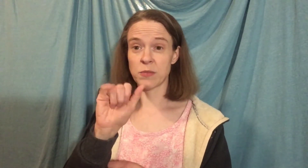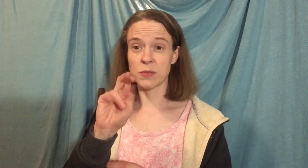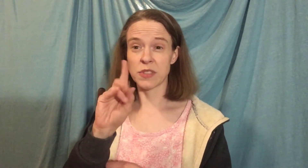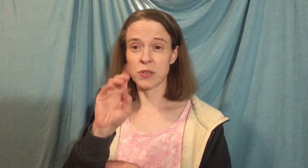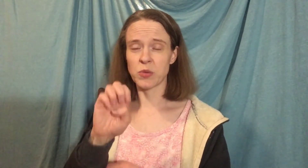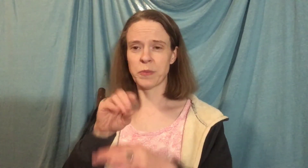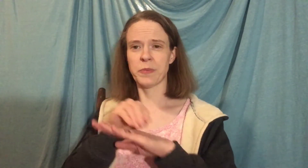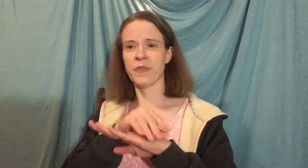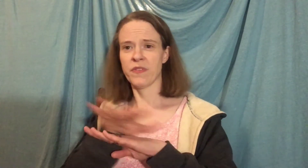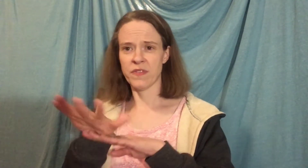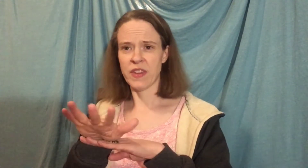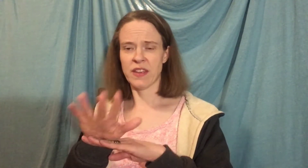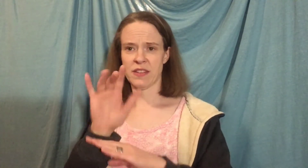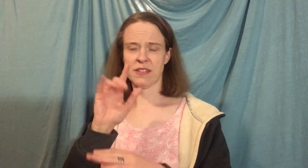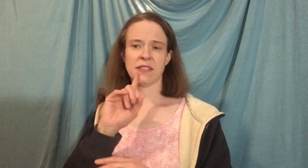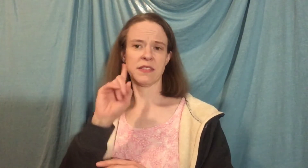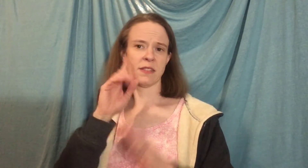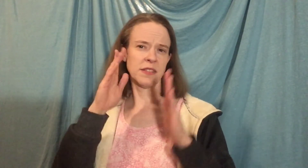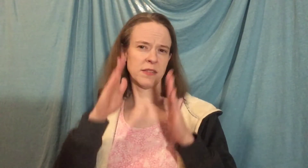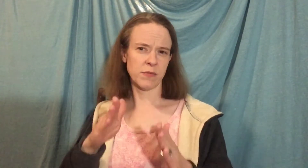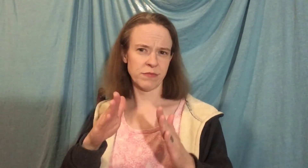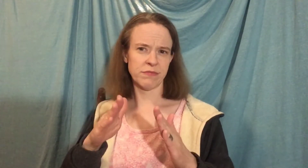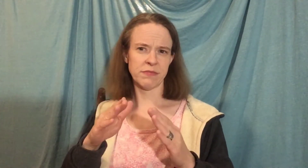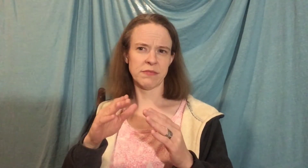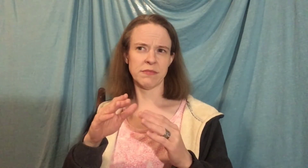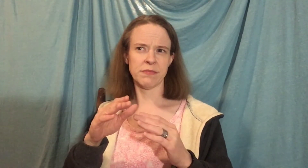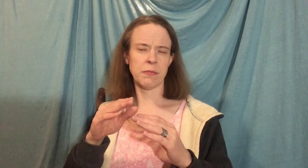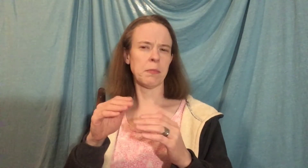Dinner table syndrome influences a deaf person